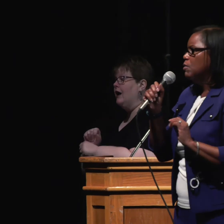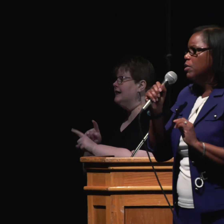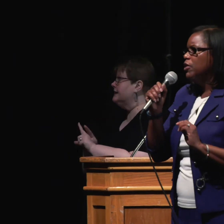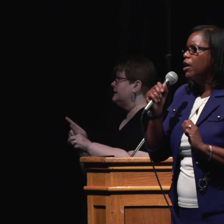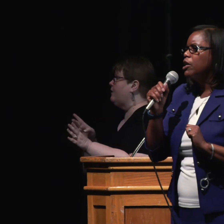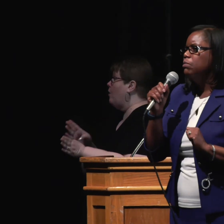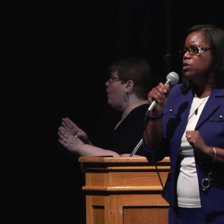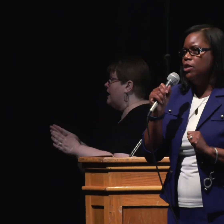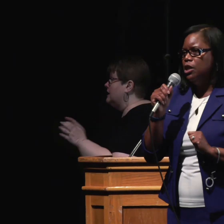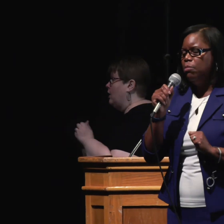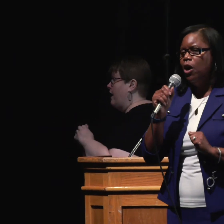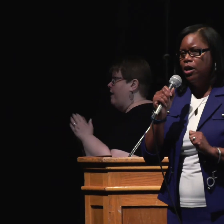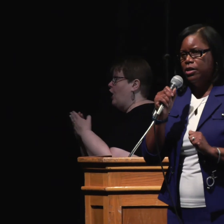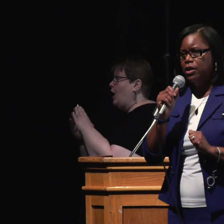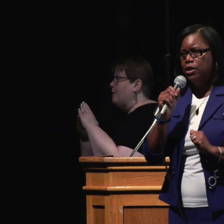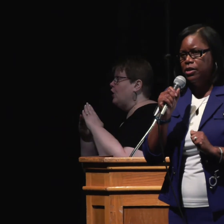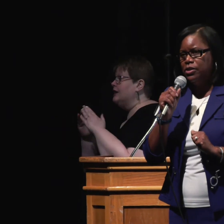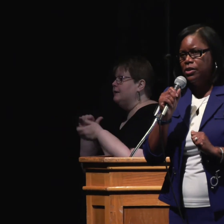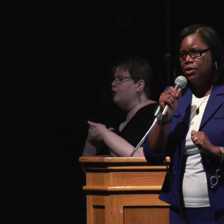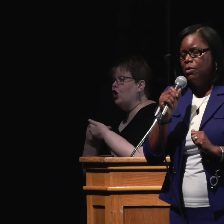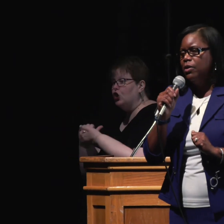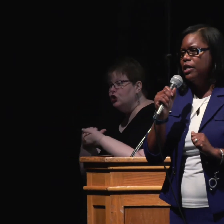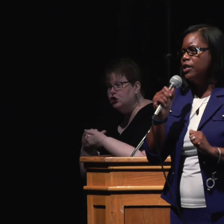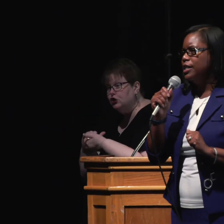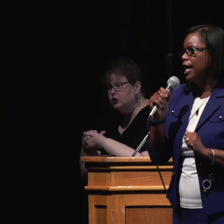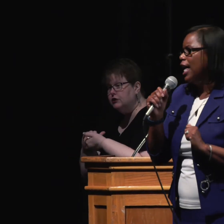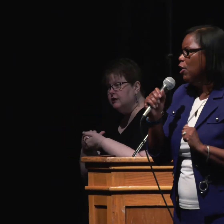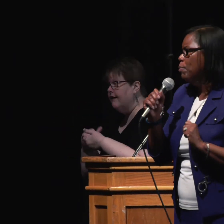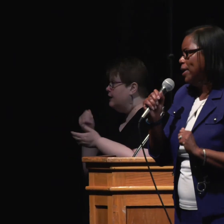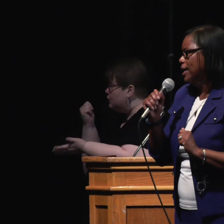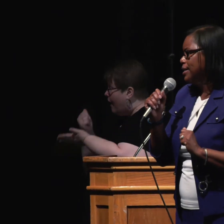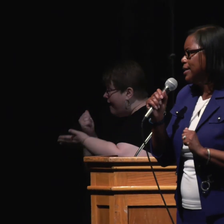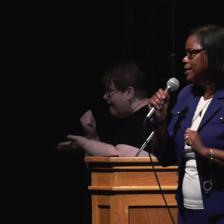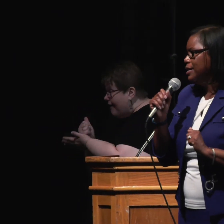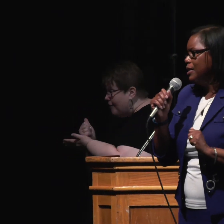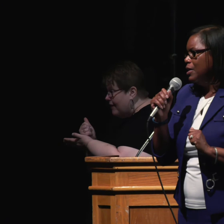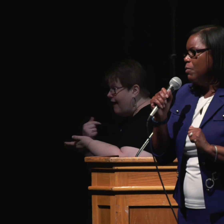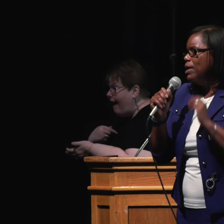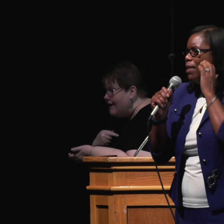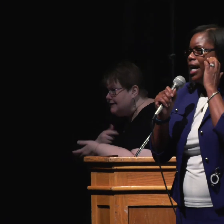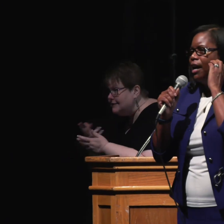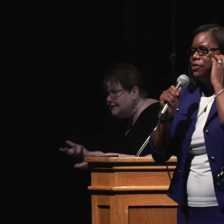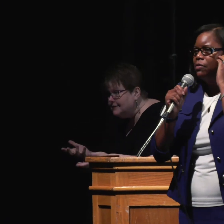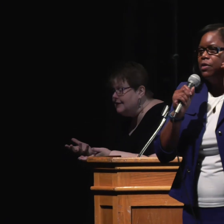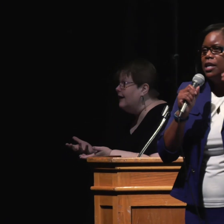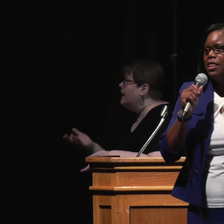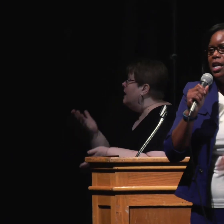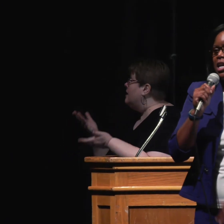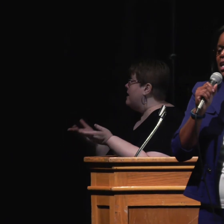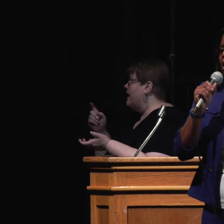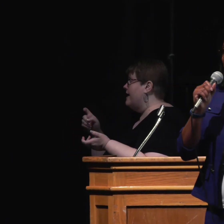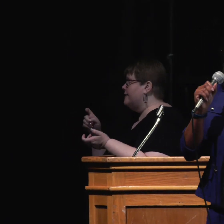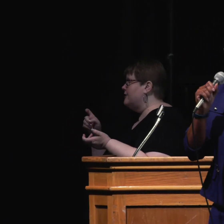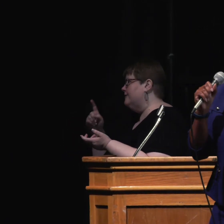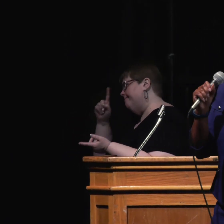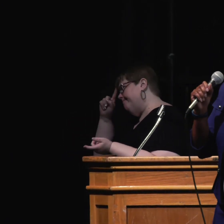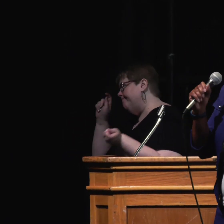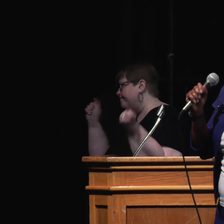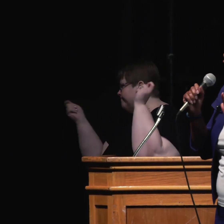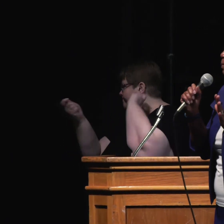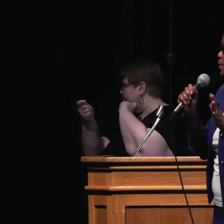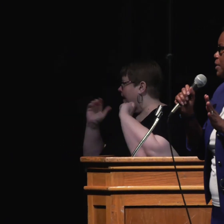differently with our community partners who are there to help us. We might have to rethink